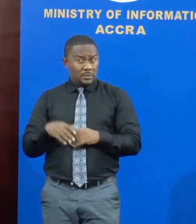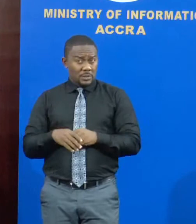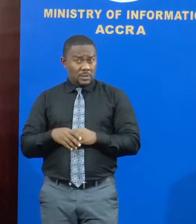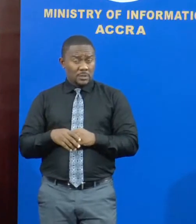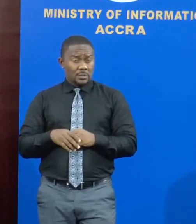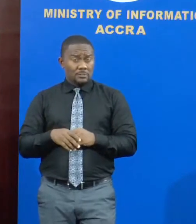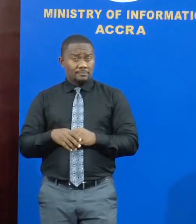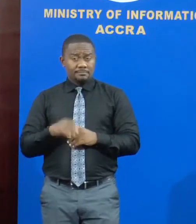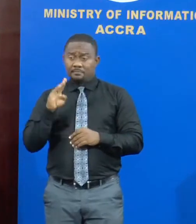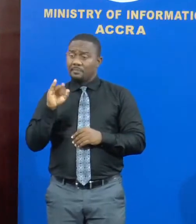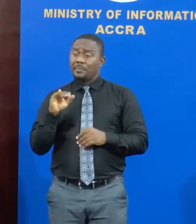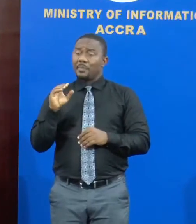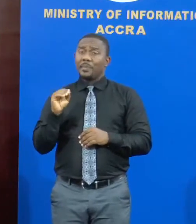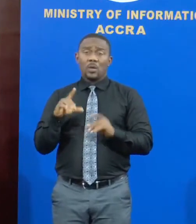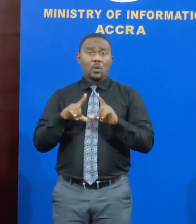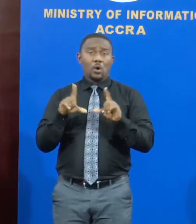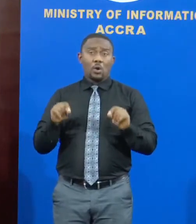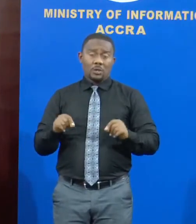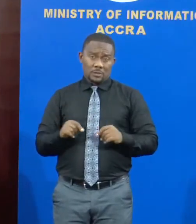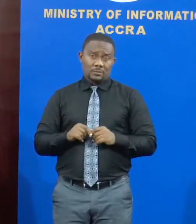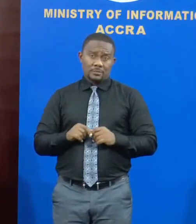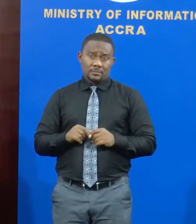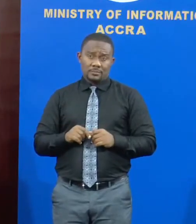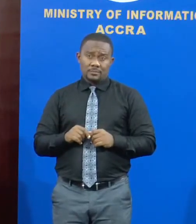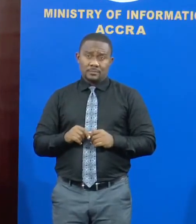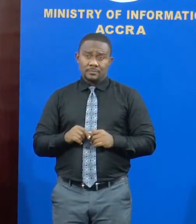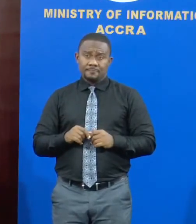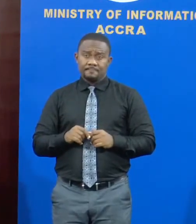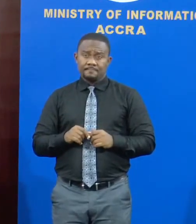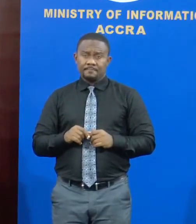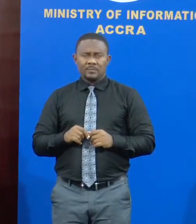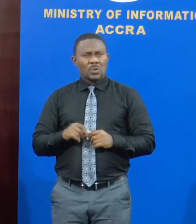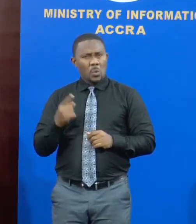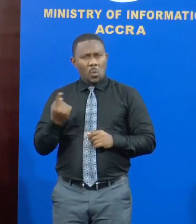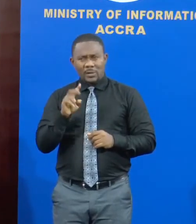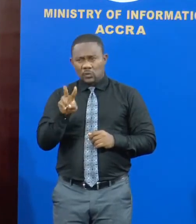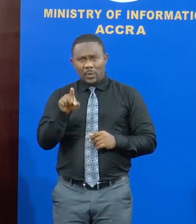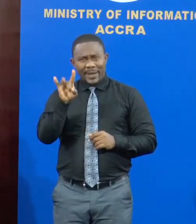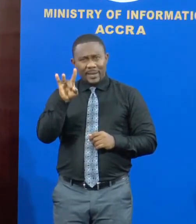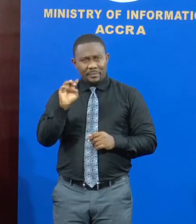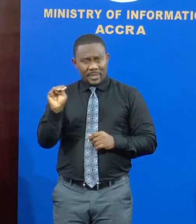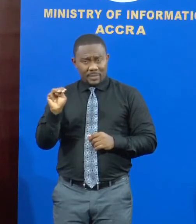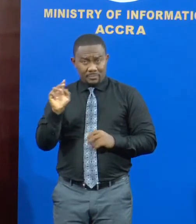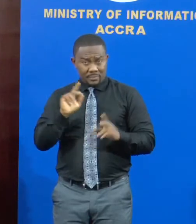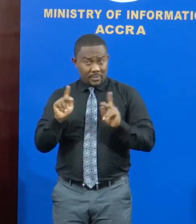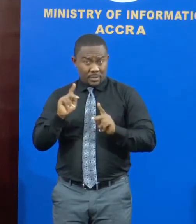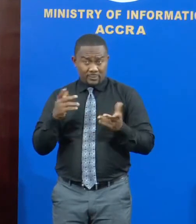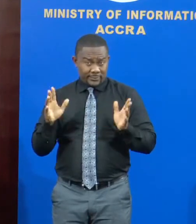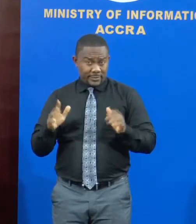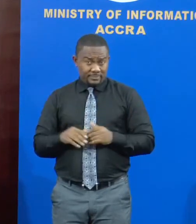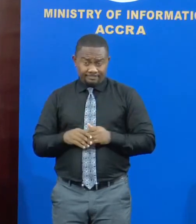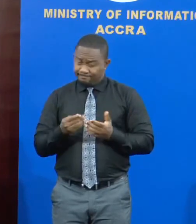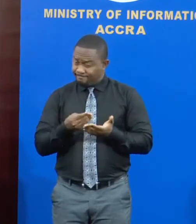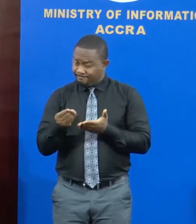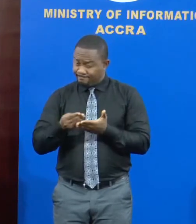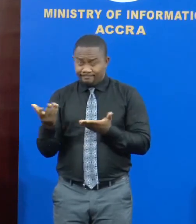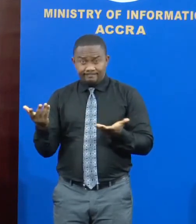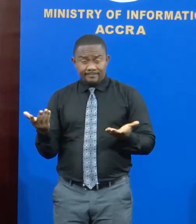taken advantage of their biometric process and re-enrolled. Just about 2.8 million, right? And we've spent